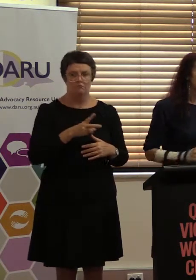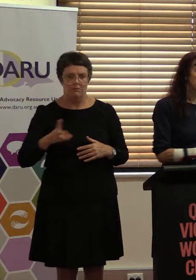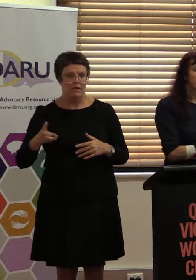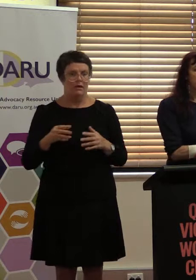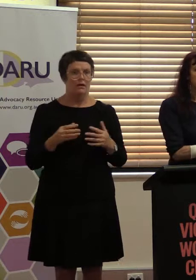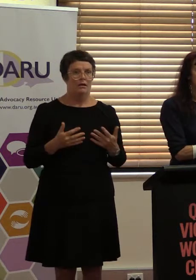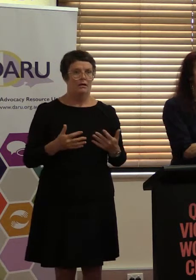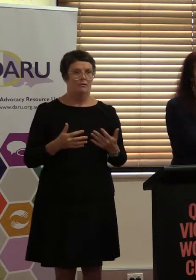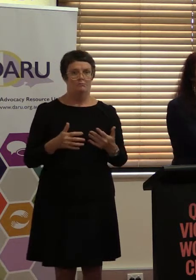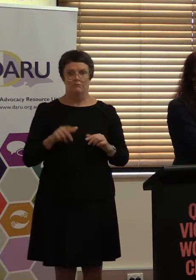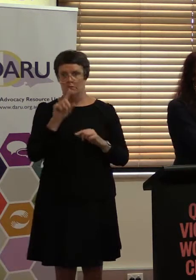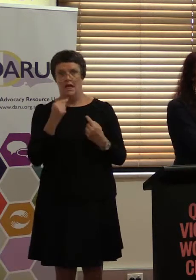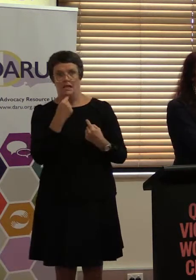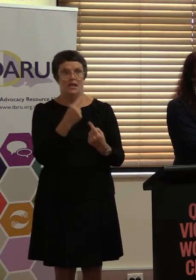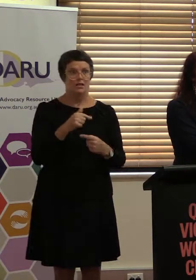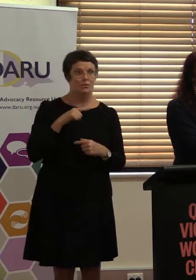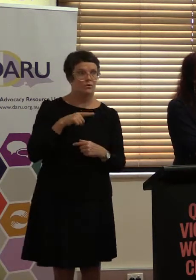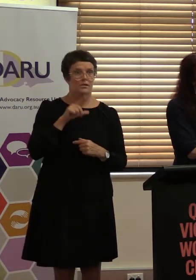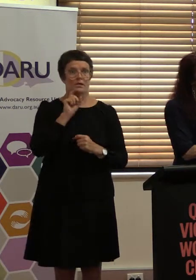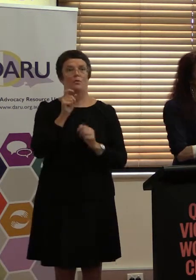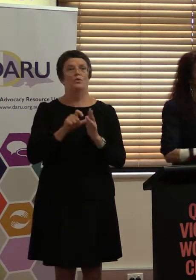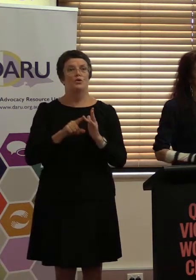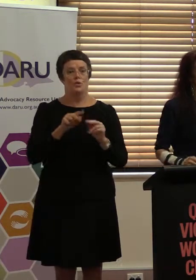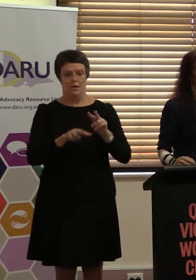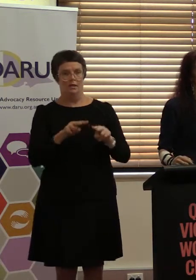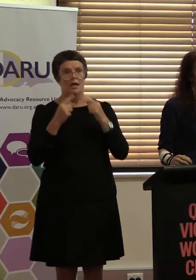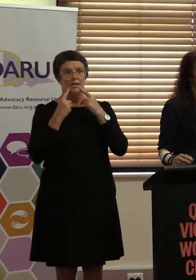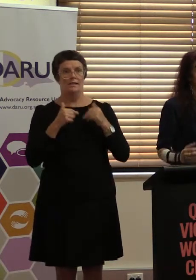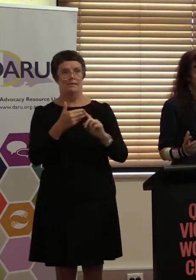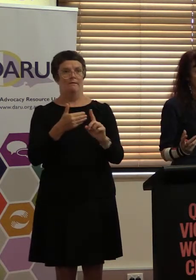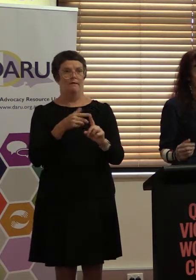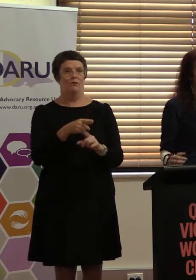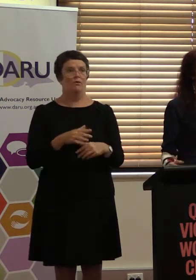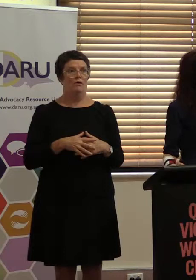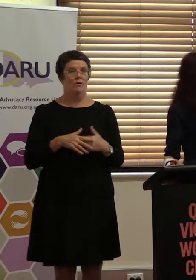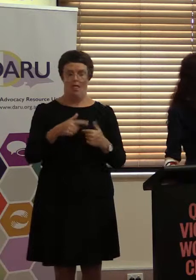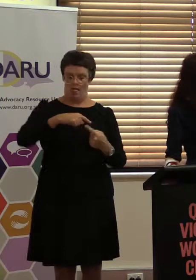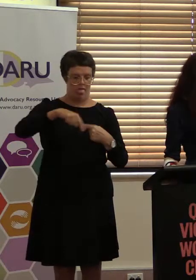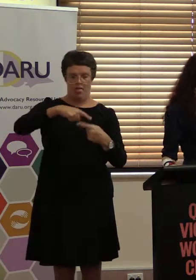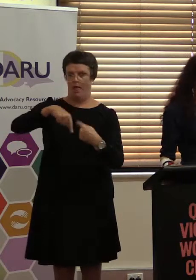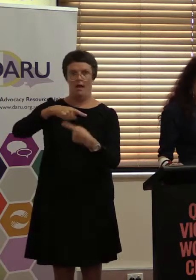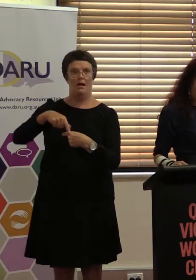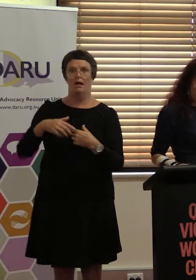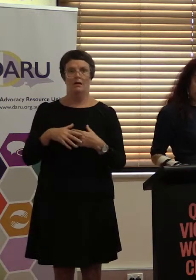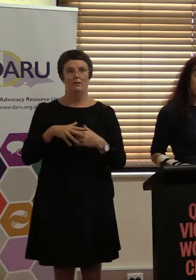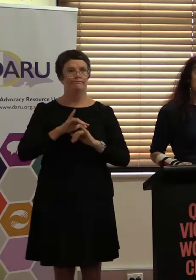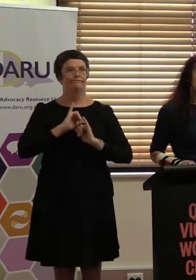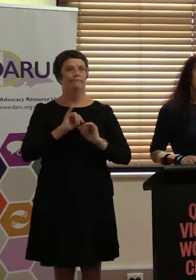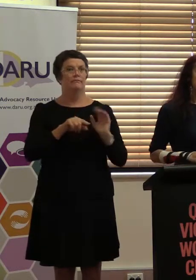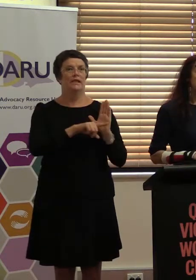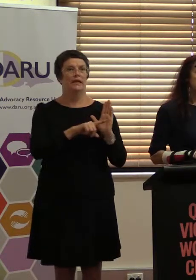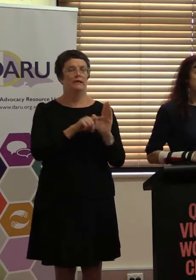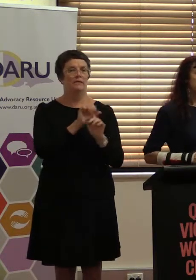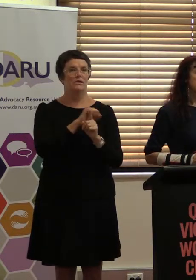because we didn't get any recommendations because they wouldn't do an assessment. Oh, well, bad luck. So it's actually really quite dire. And I think